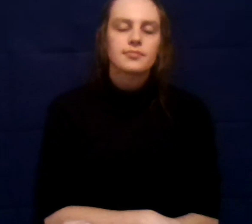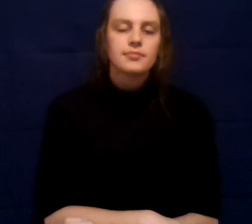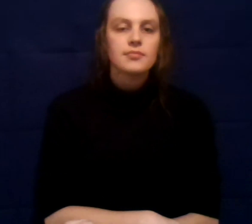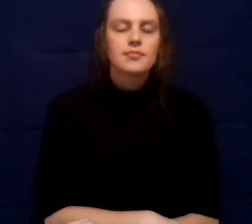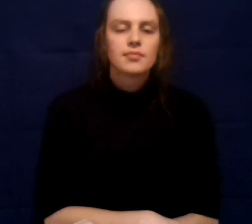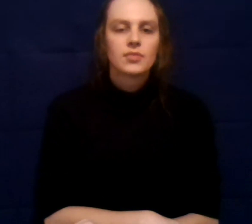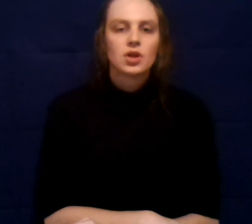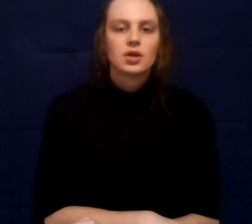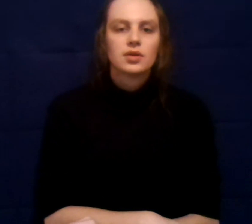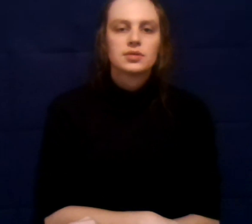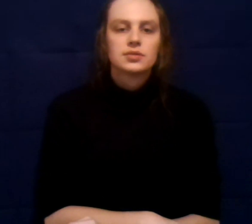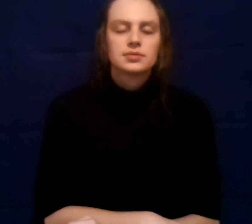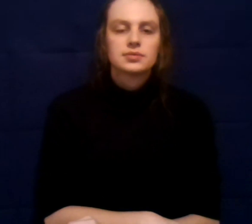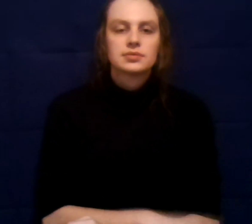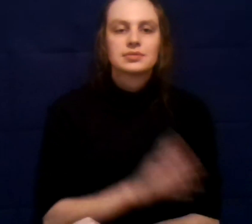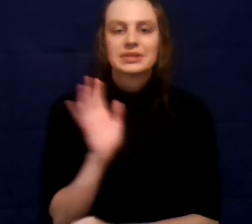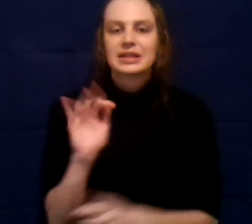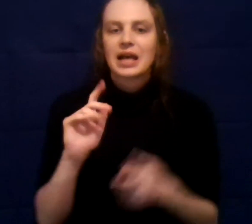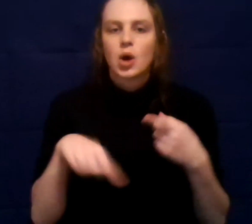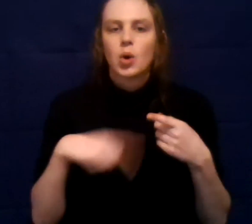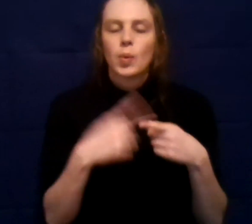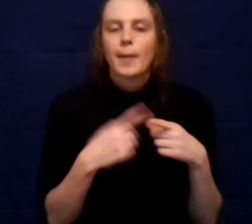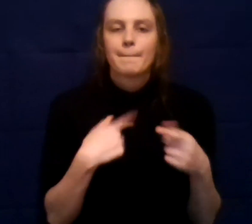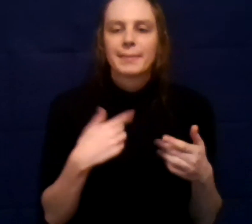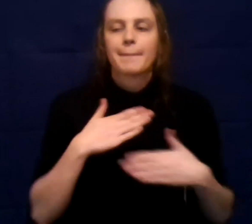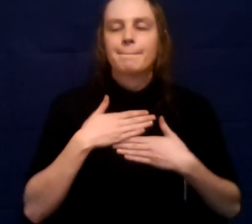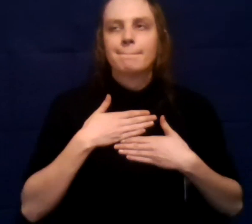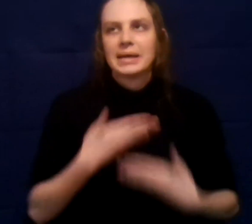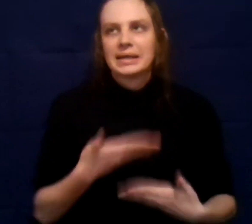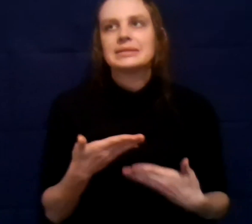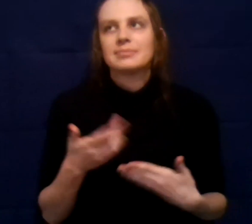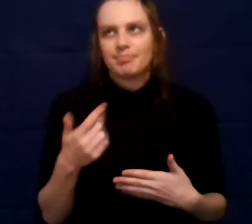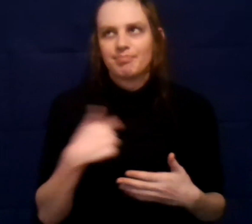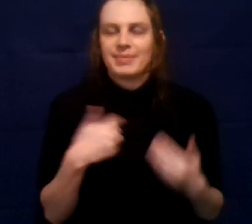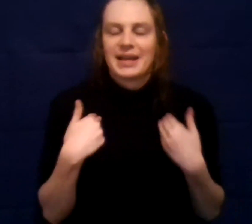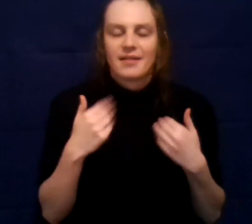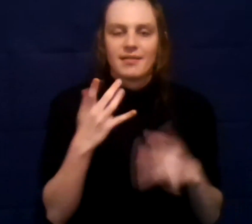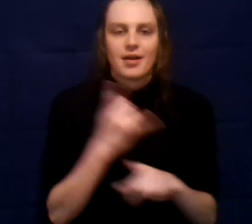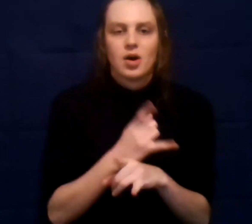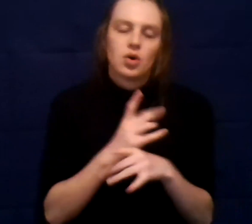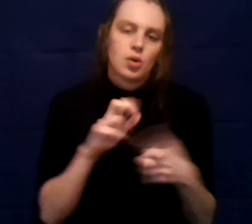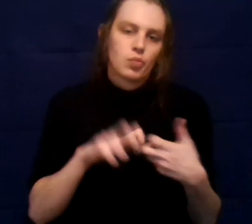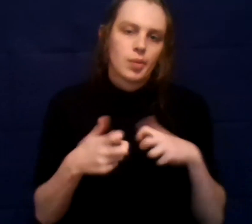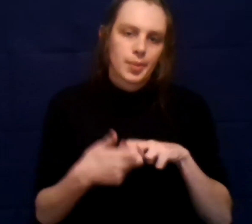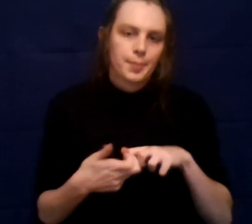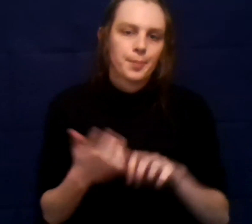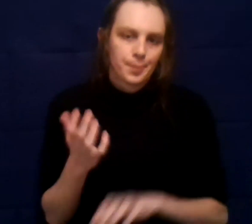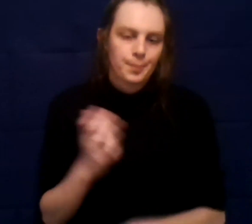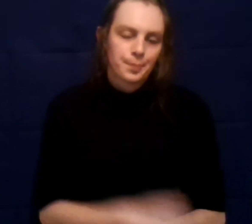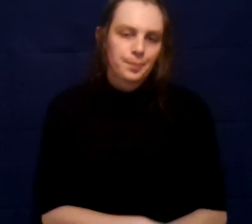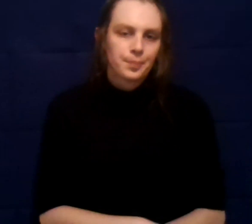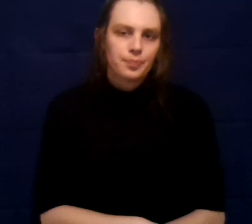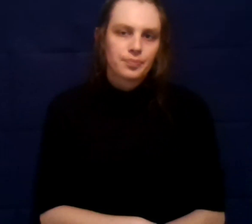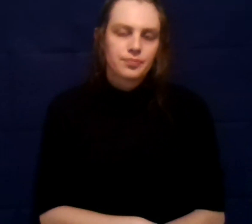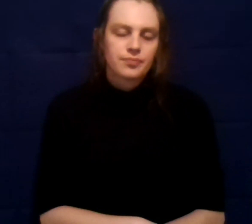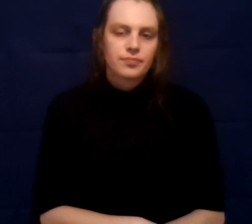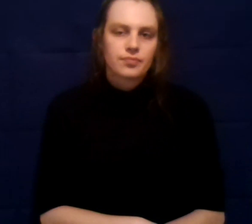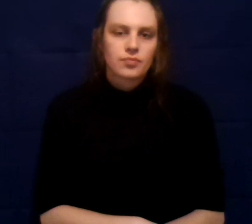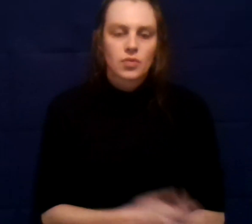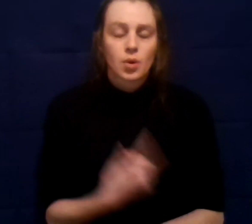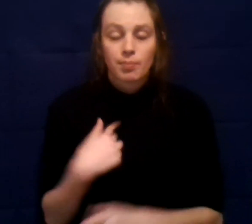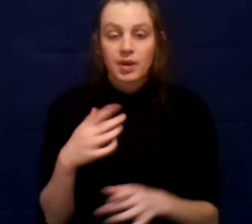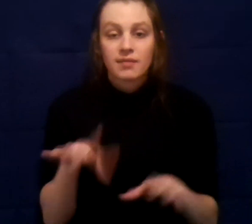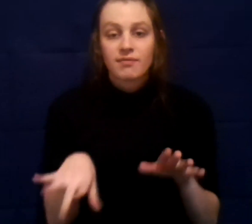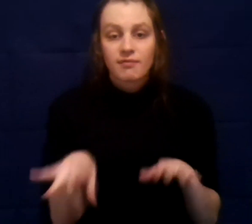that was really when I could admit, like, I do have a problem. And so I got a